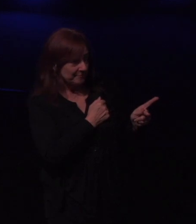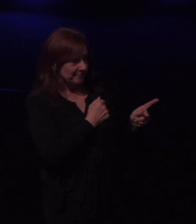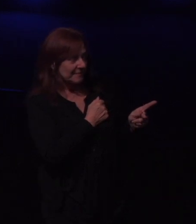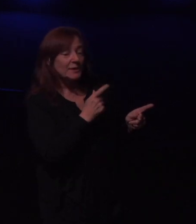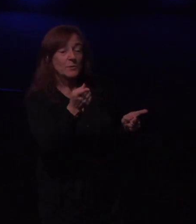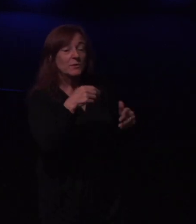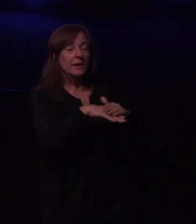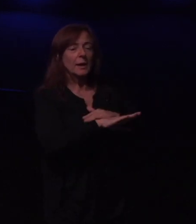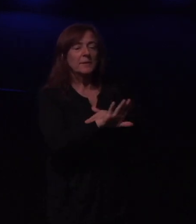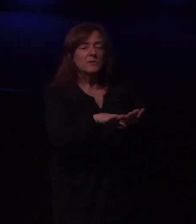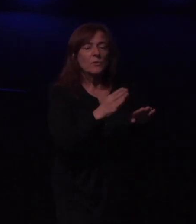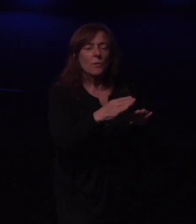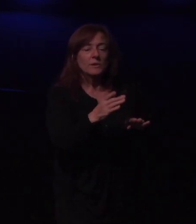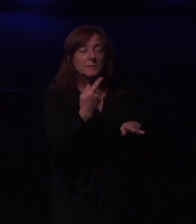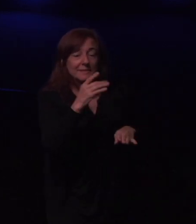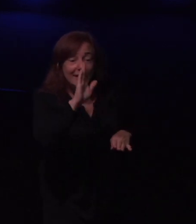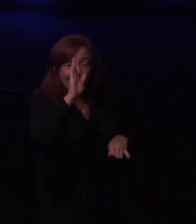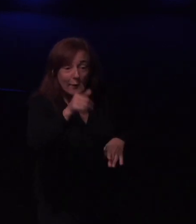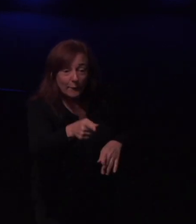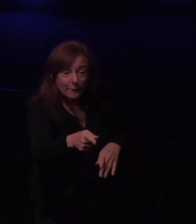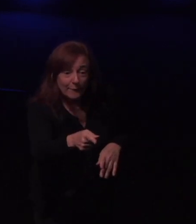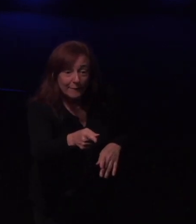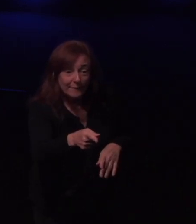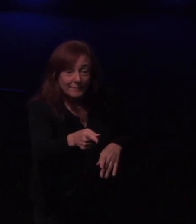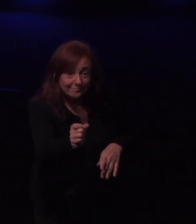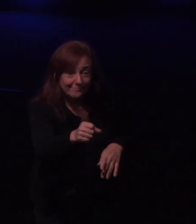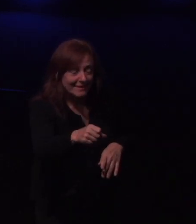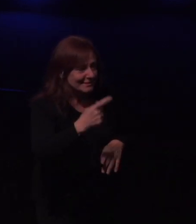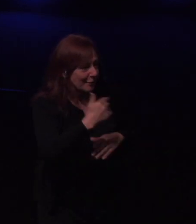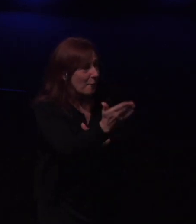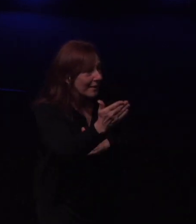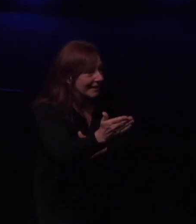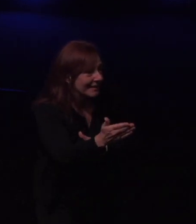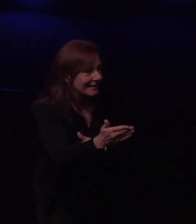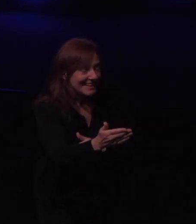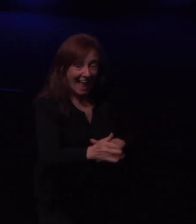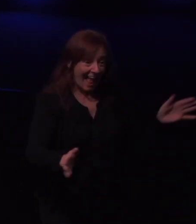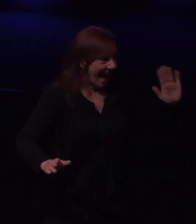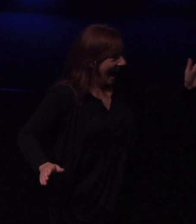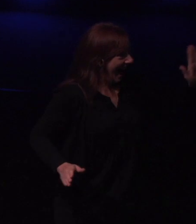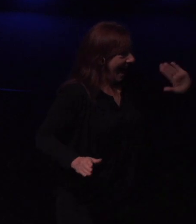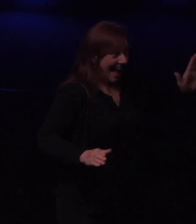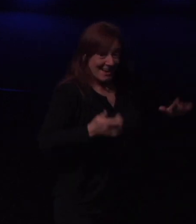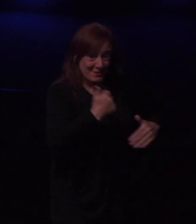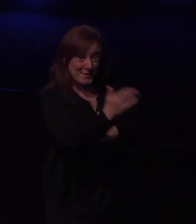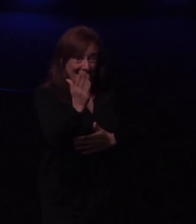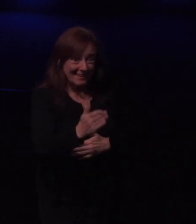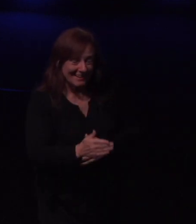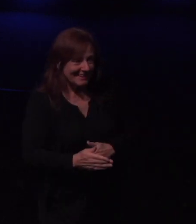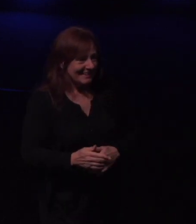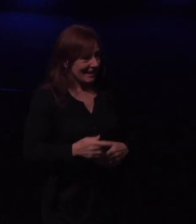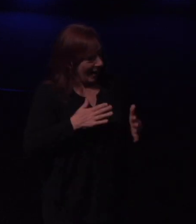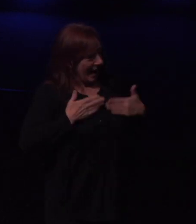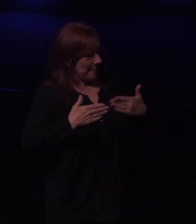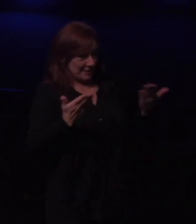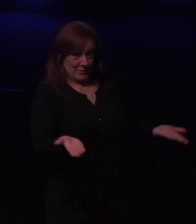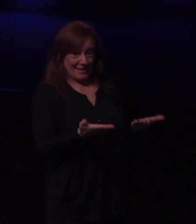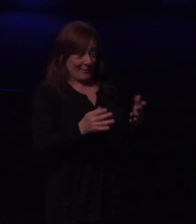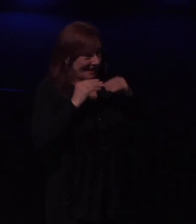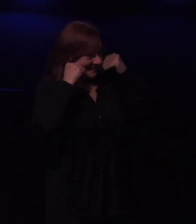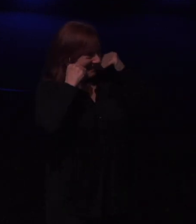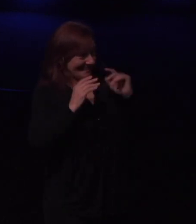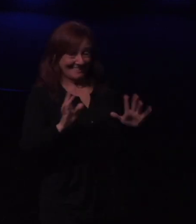When you walked in the door this morning, did somebody say hello to you? Somebody who looks like they really cared that you were here, that they're happy that you're